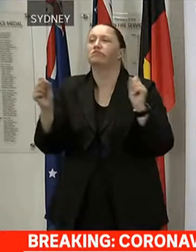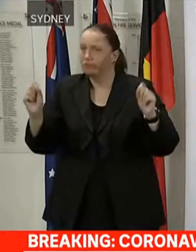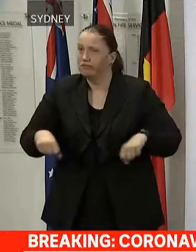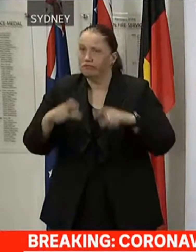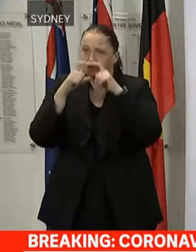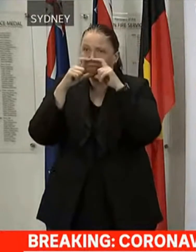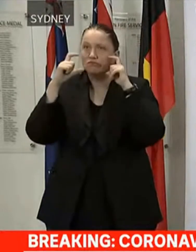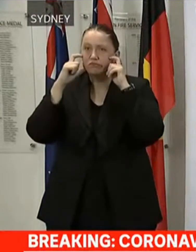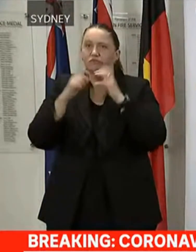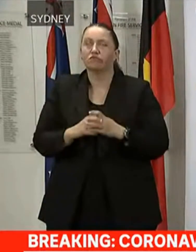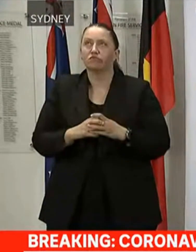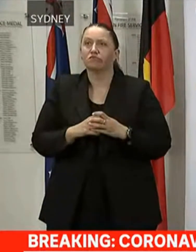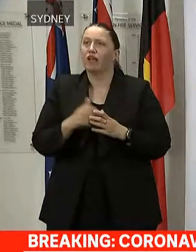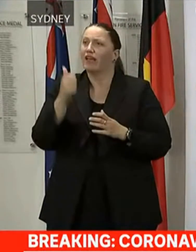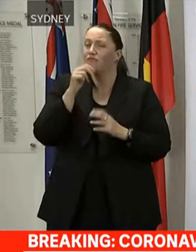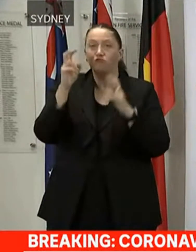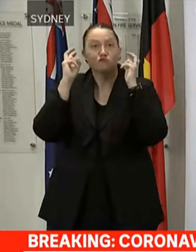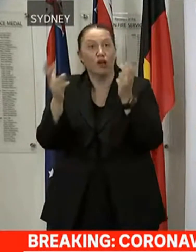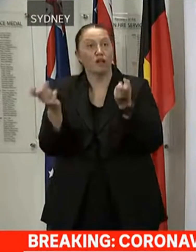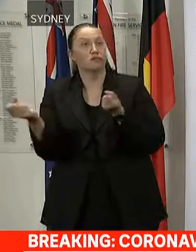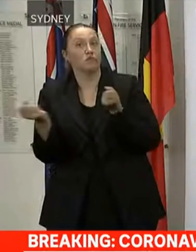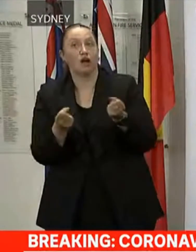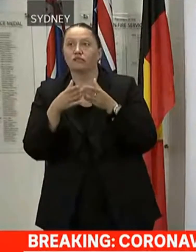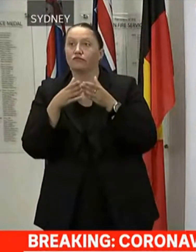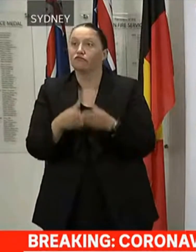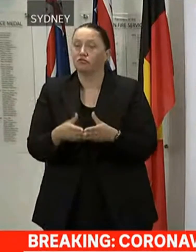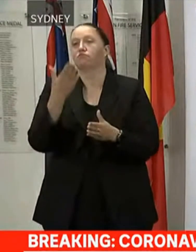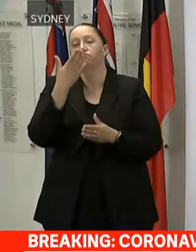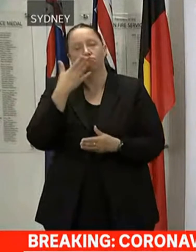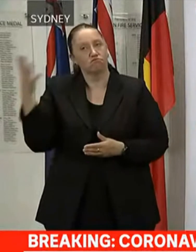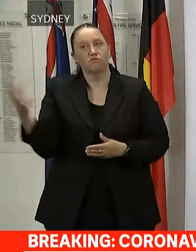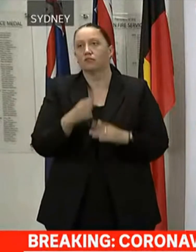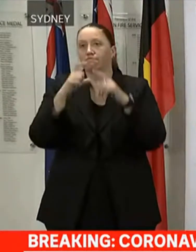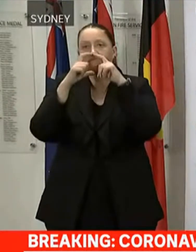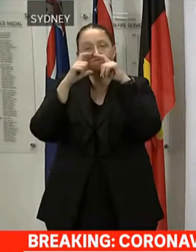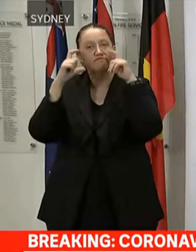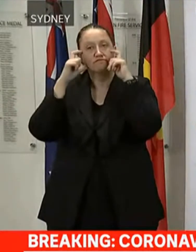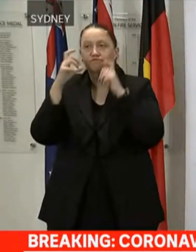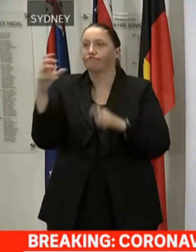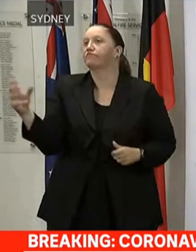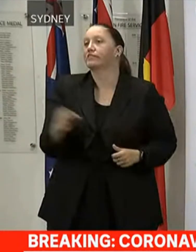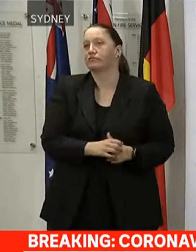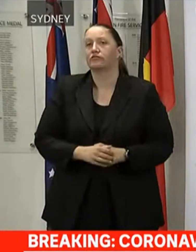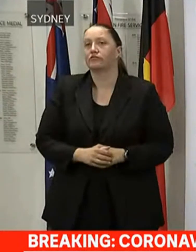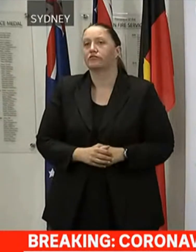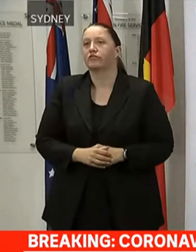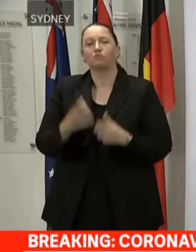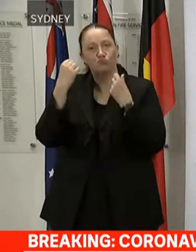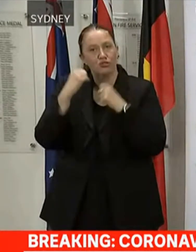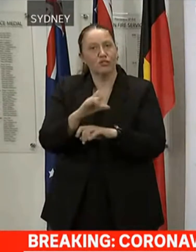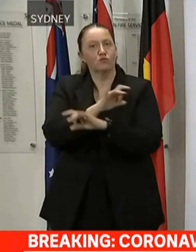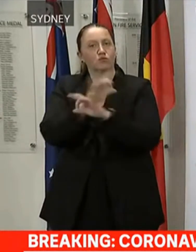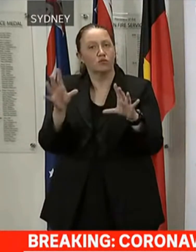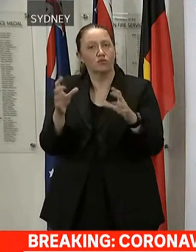public transport, which I used to and I love doing, I would also be wearing a mask. Now, we can't be stronger than that in the advice we're